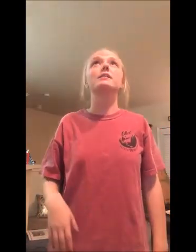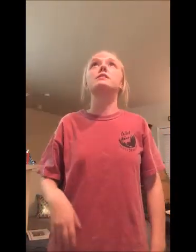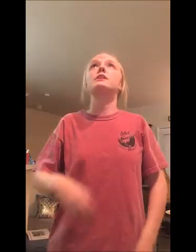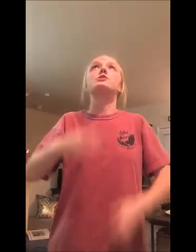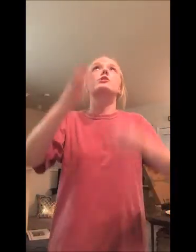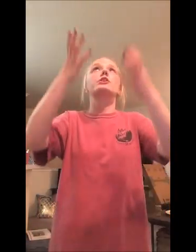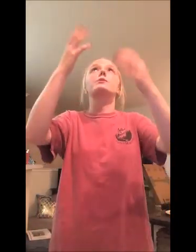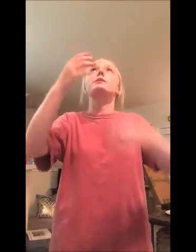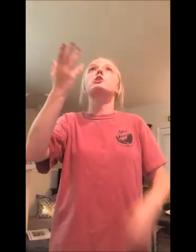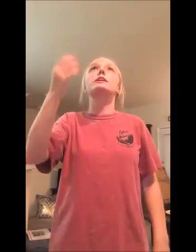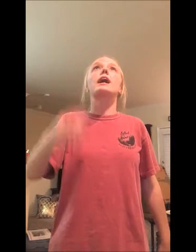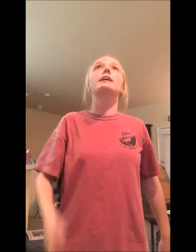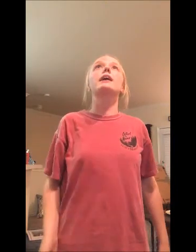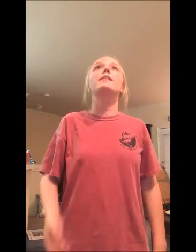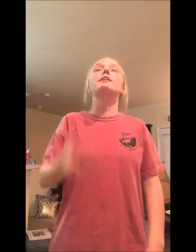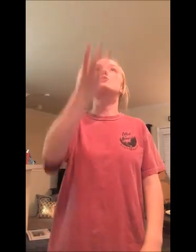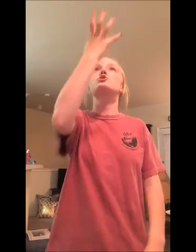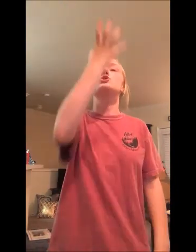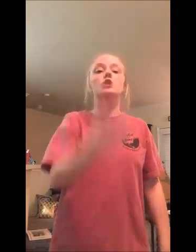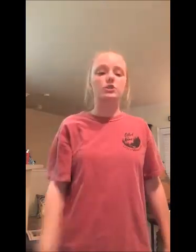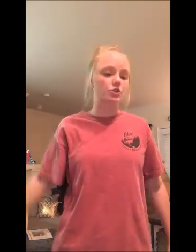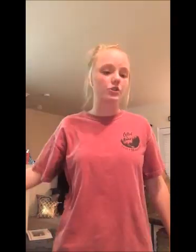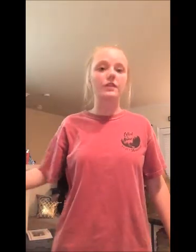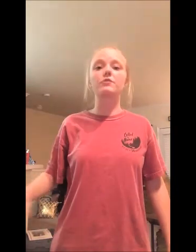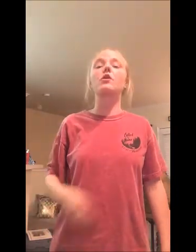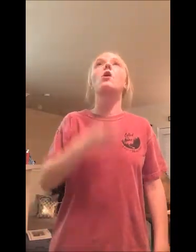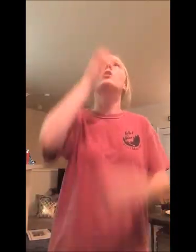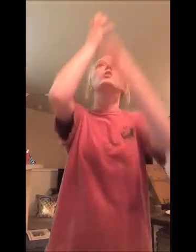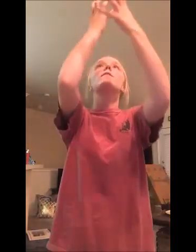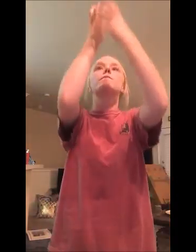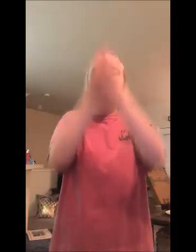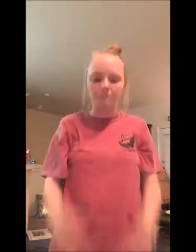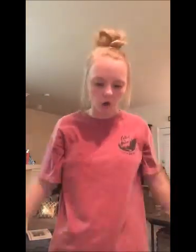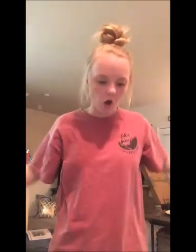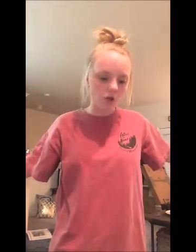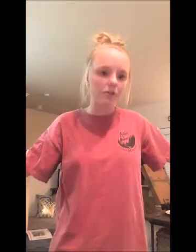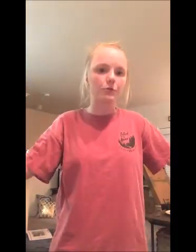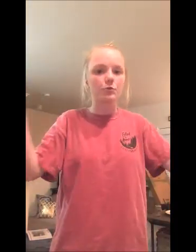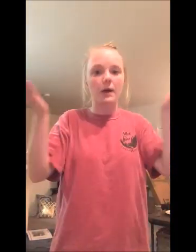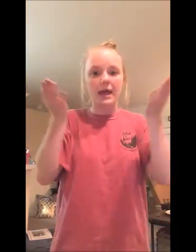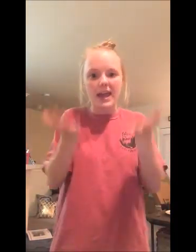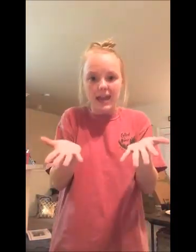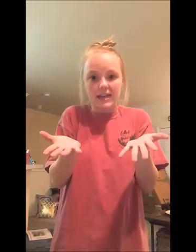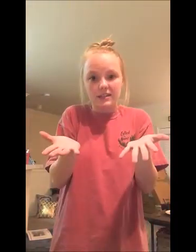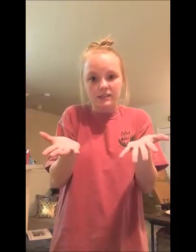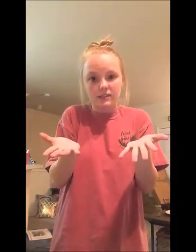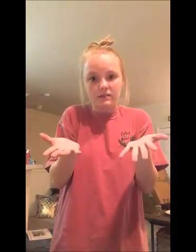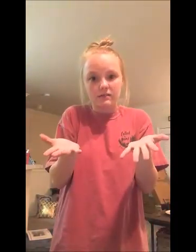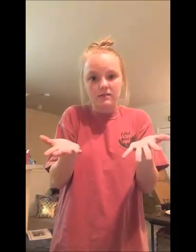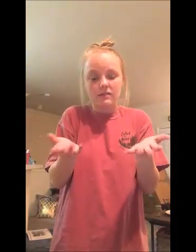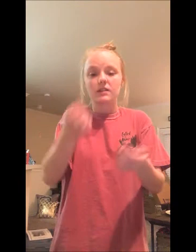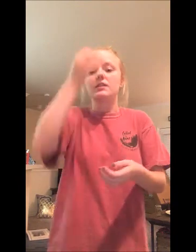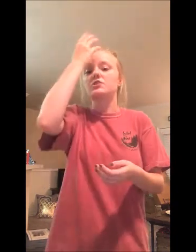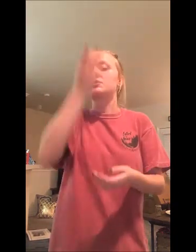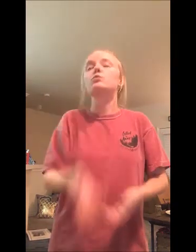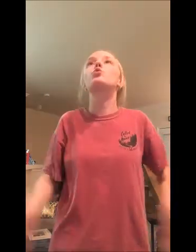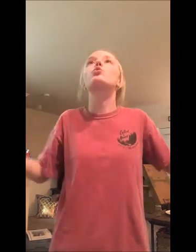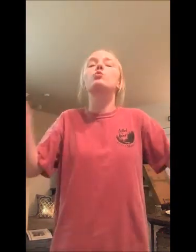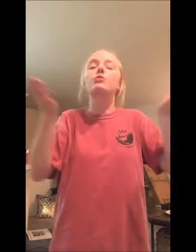hands. And so you're going to be looking at it, and then you just gesture that they fall. Fall through my hands. They just